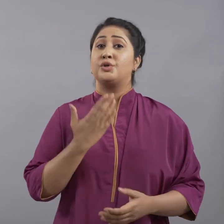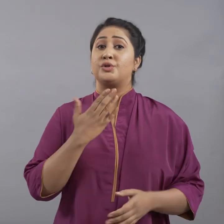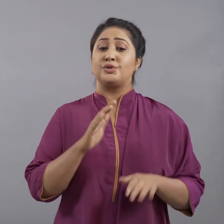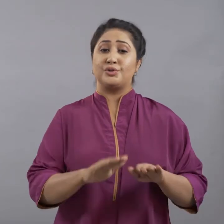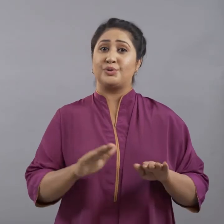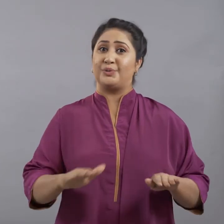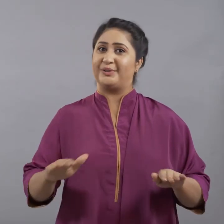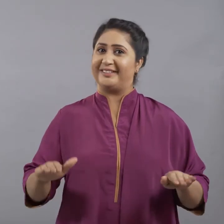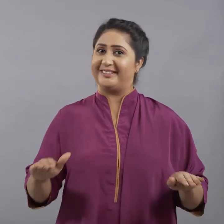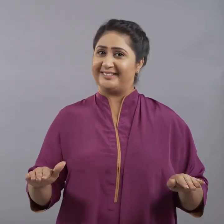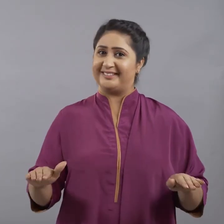Student.